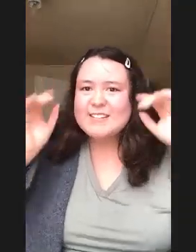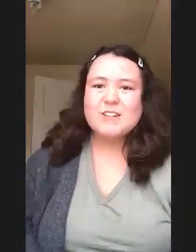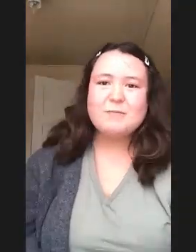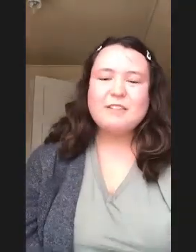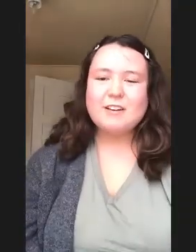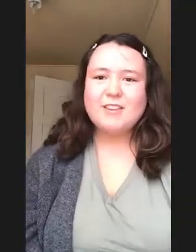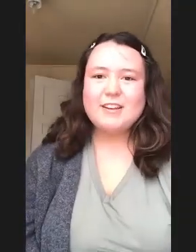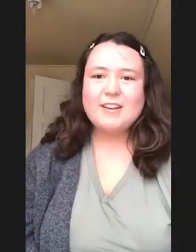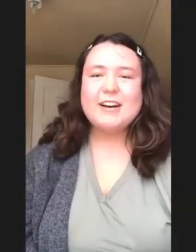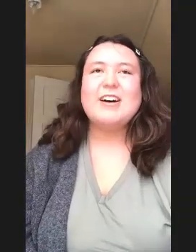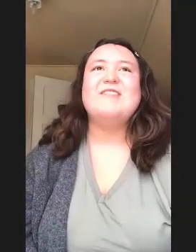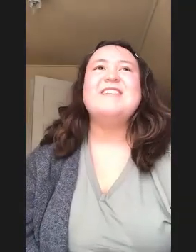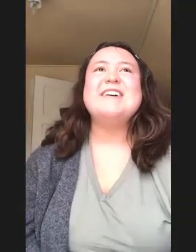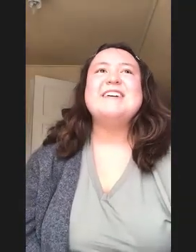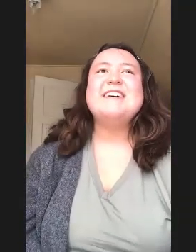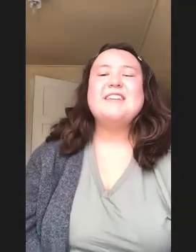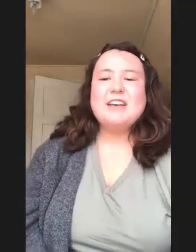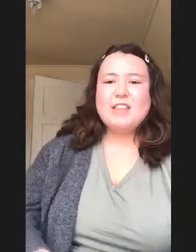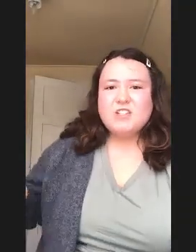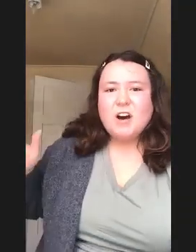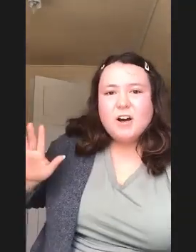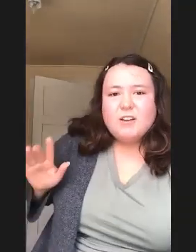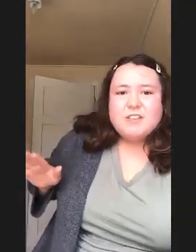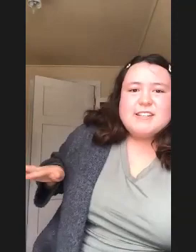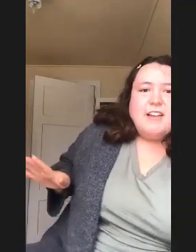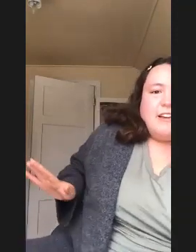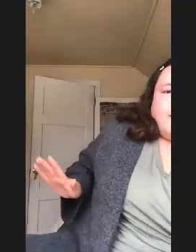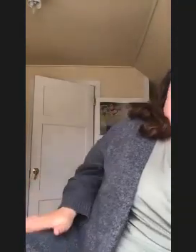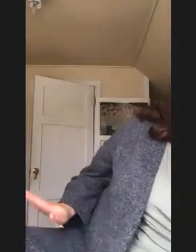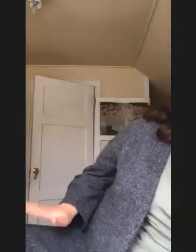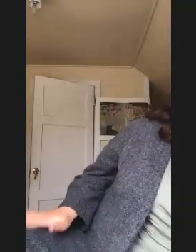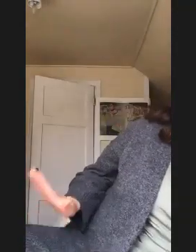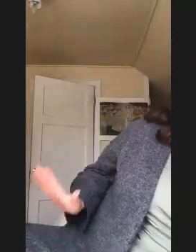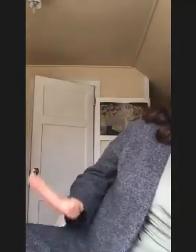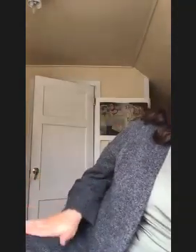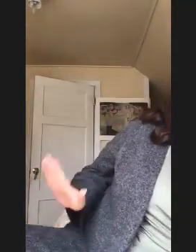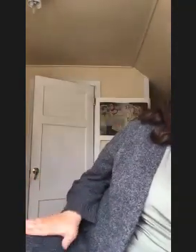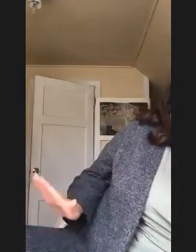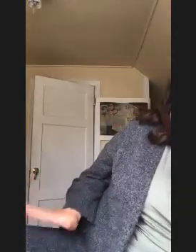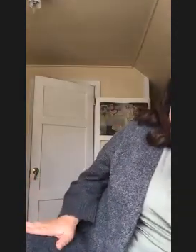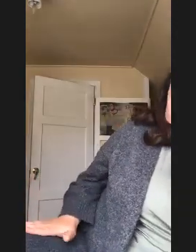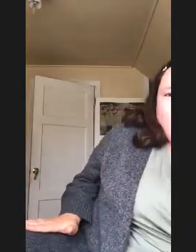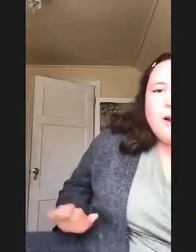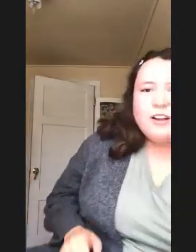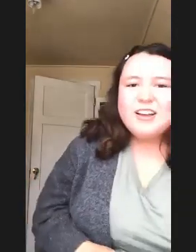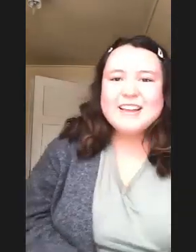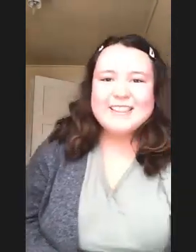or being fun with it. And then dog, you would just kind of like slap your lap, dog. And